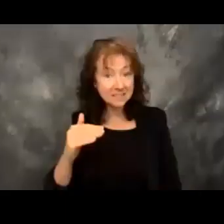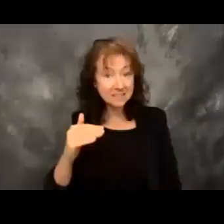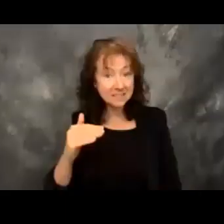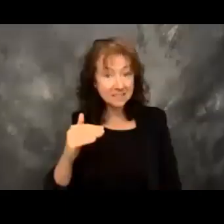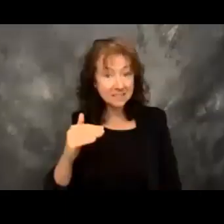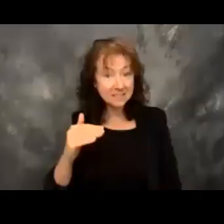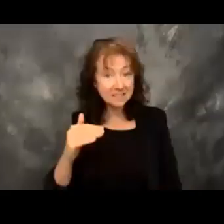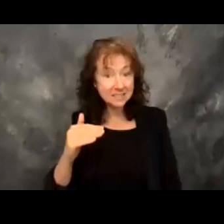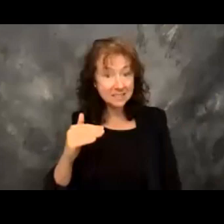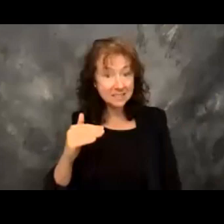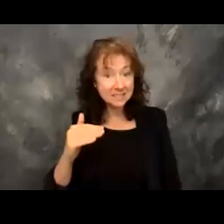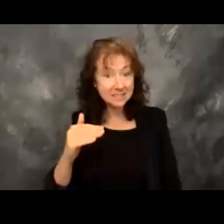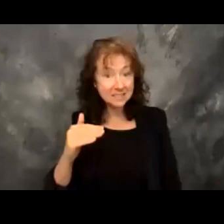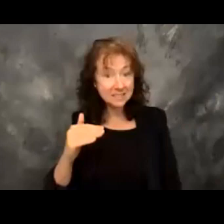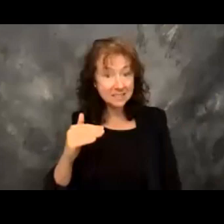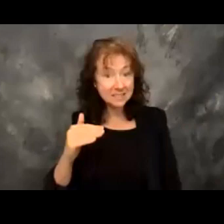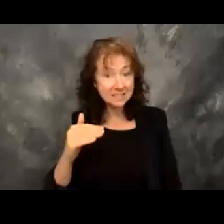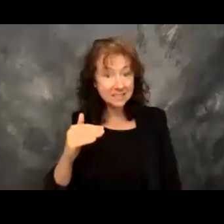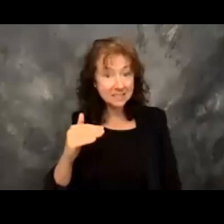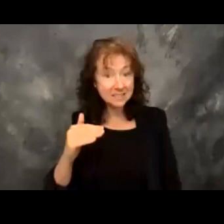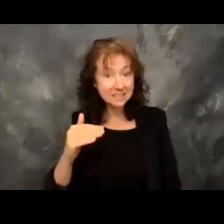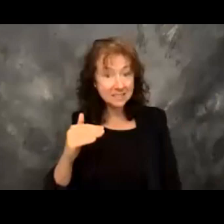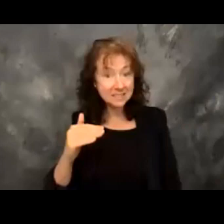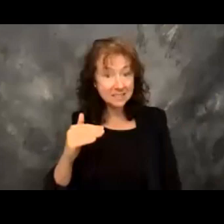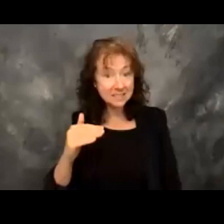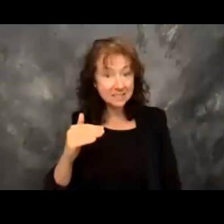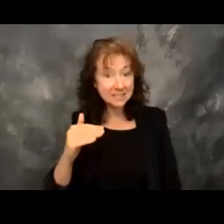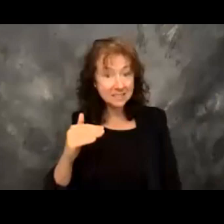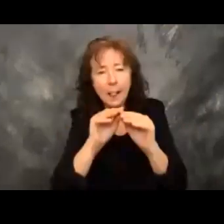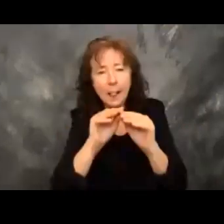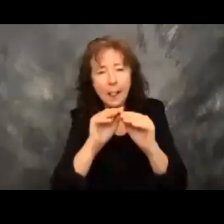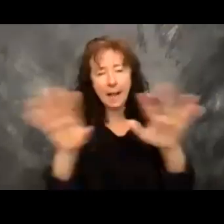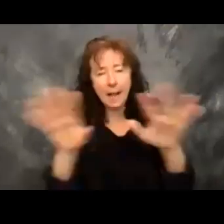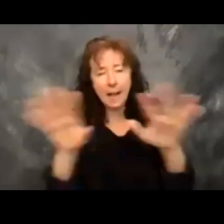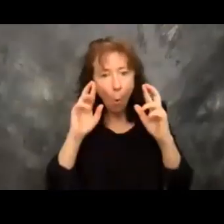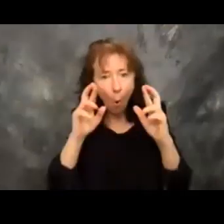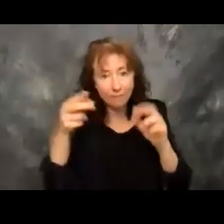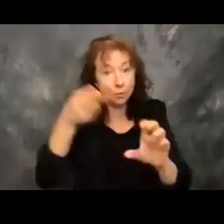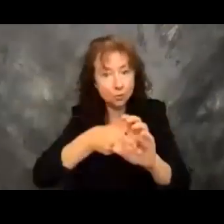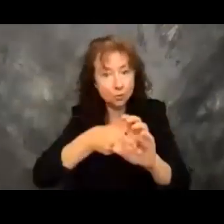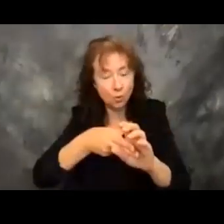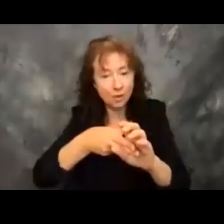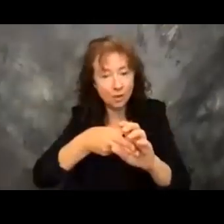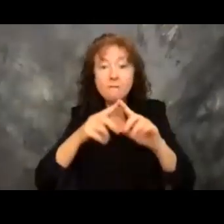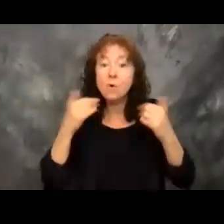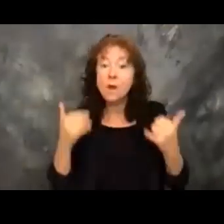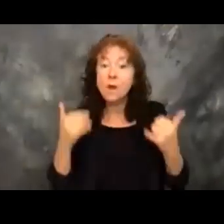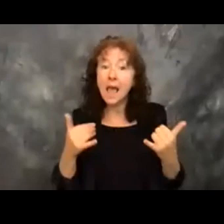inviting you and hope to see you all at the next event. Until then, stay safe.